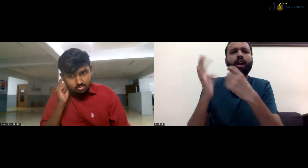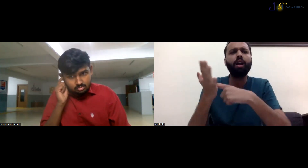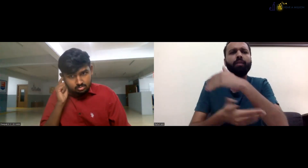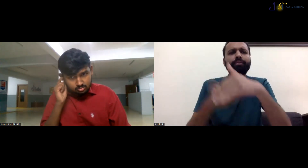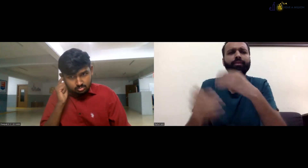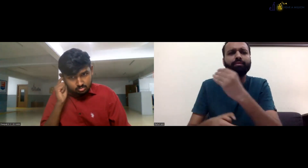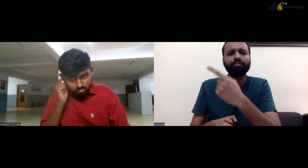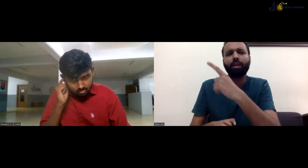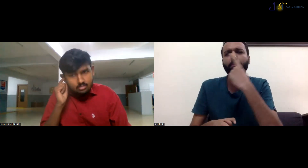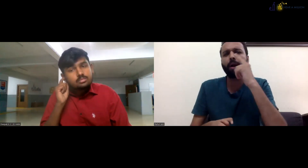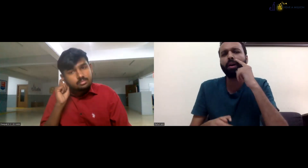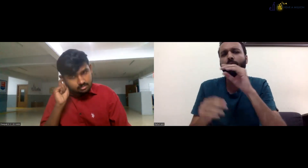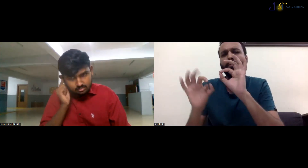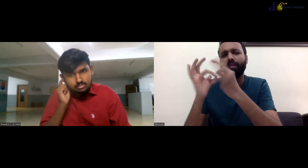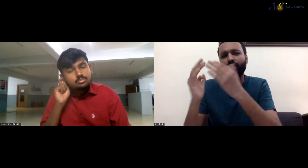them know,